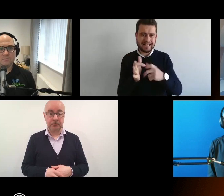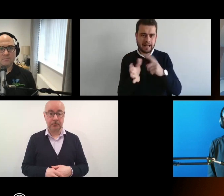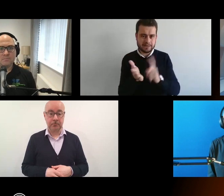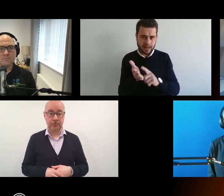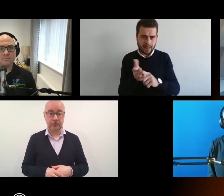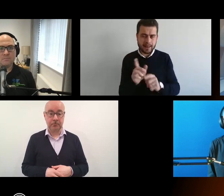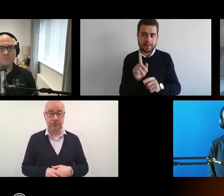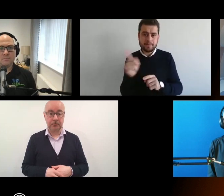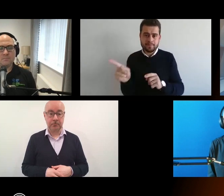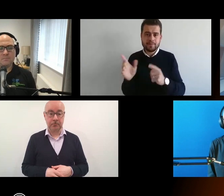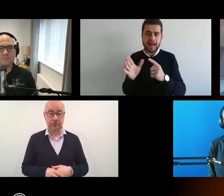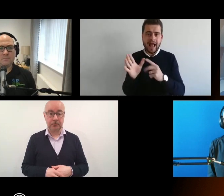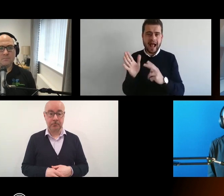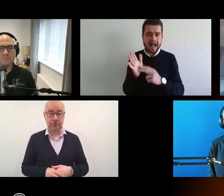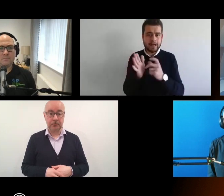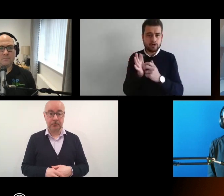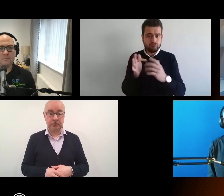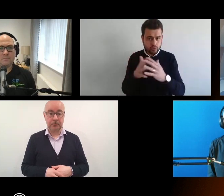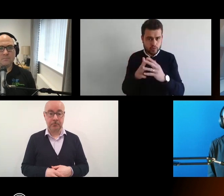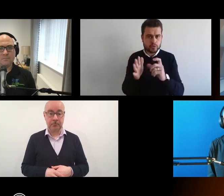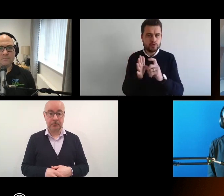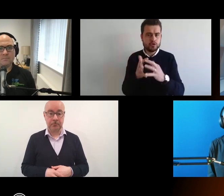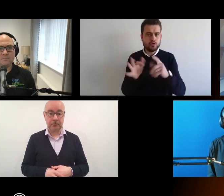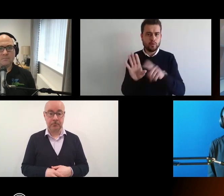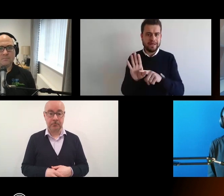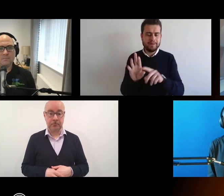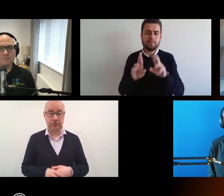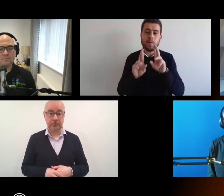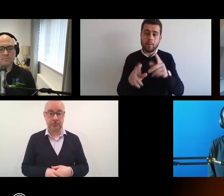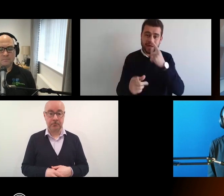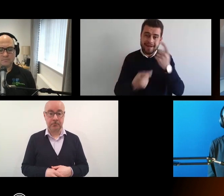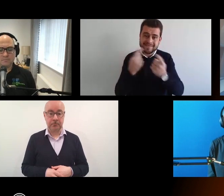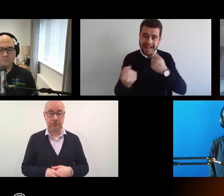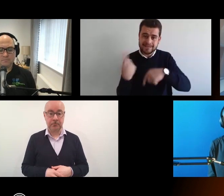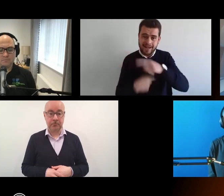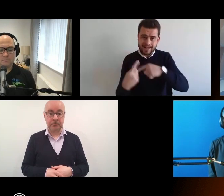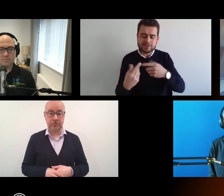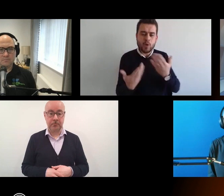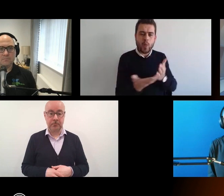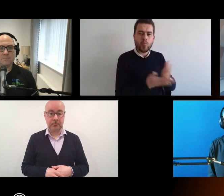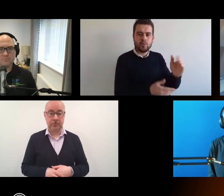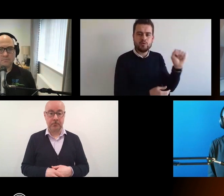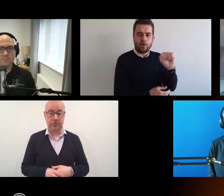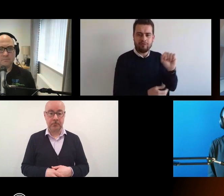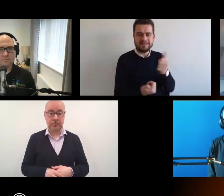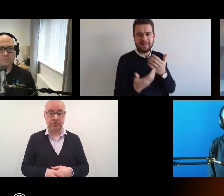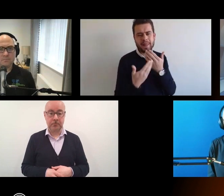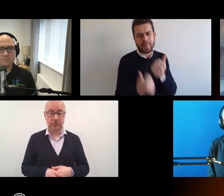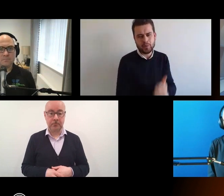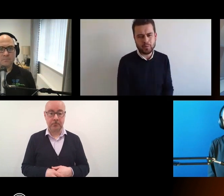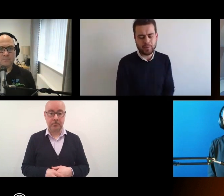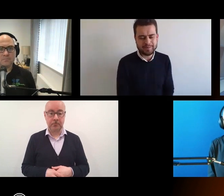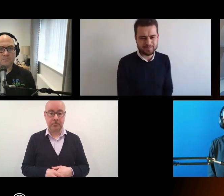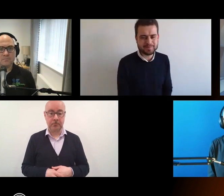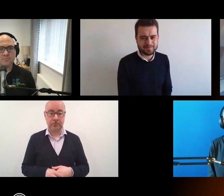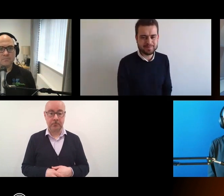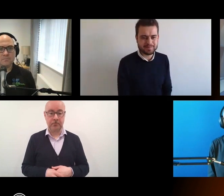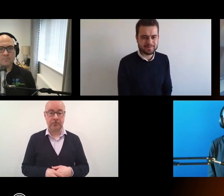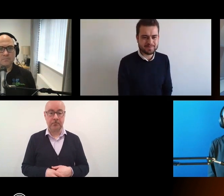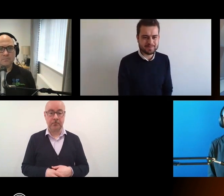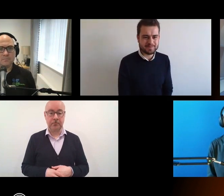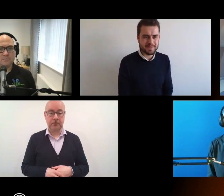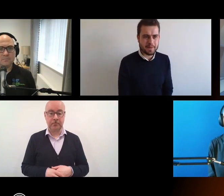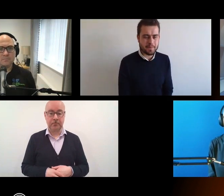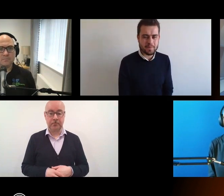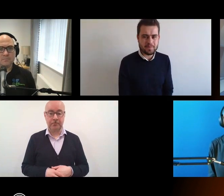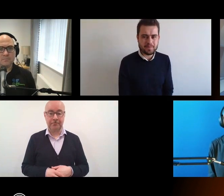So Ashley Kendall and Andrew Dewey, you can find us on LinkedIn and